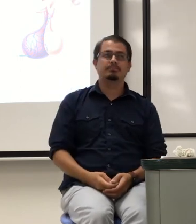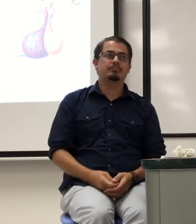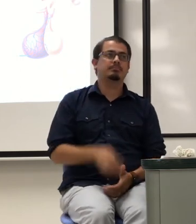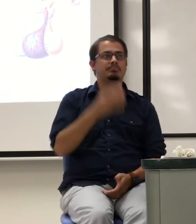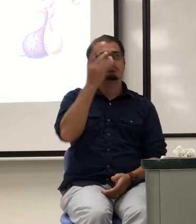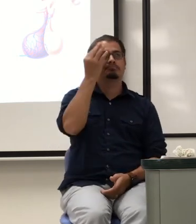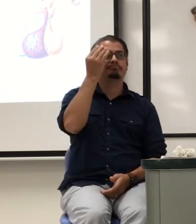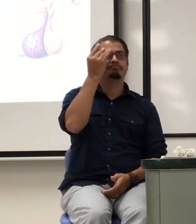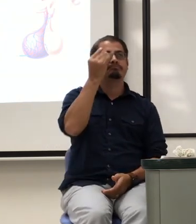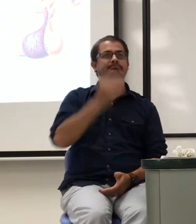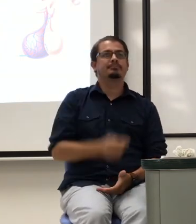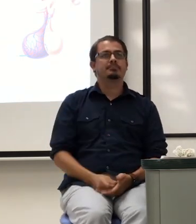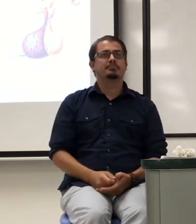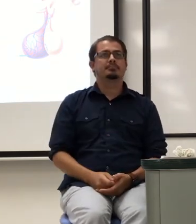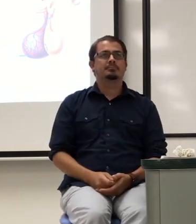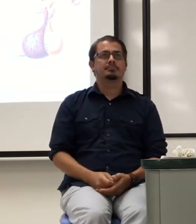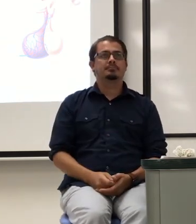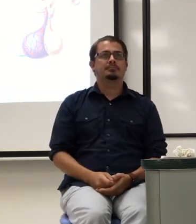about.